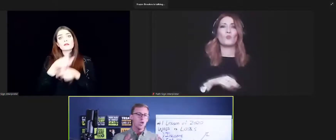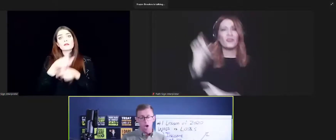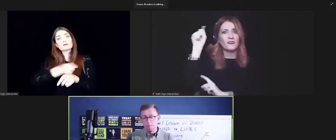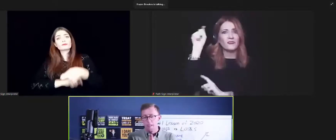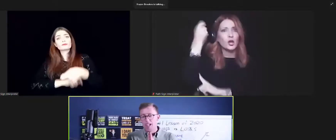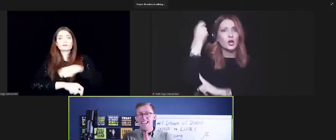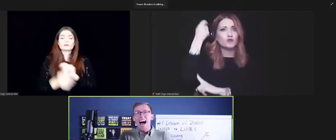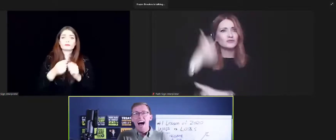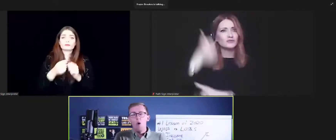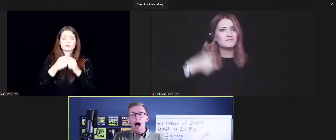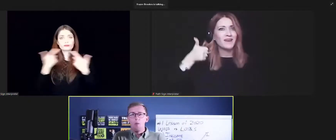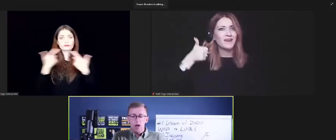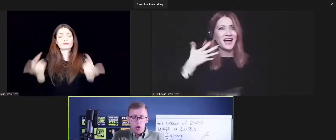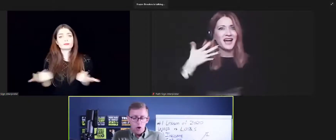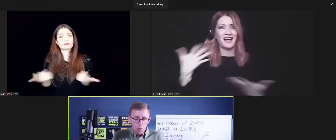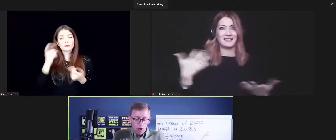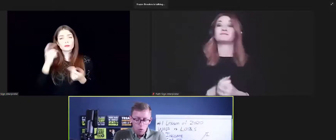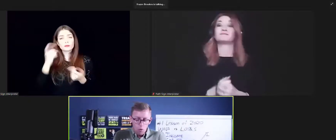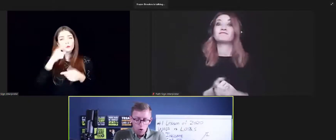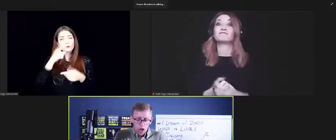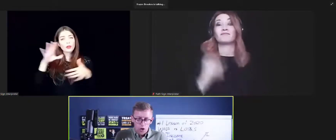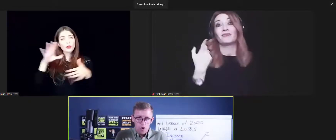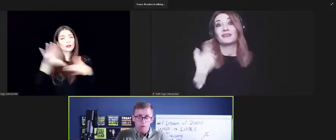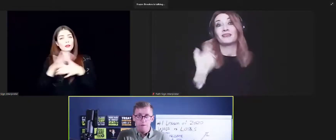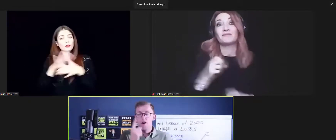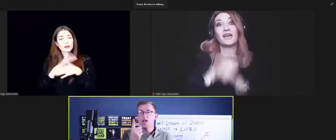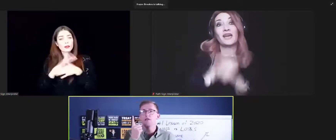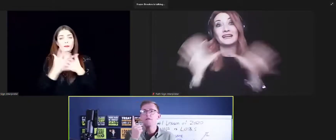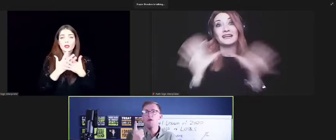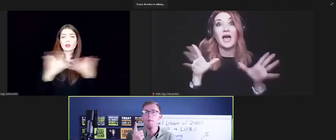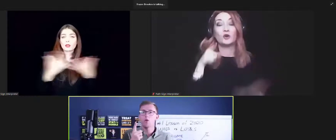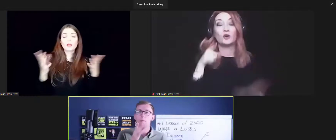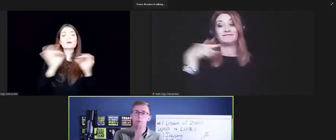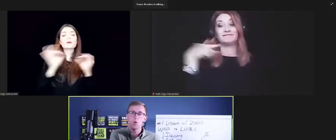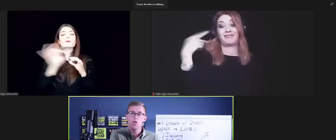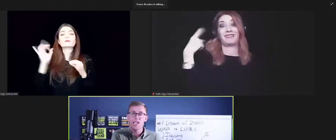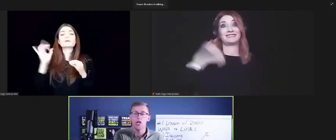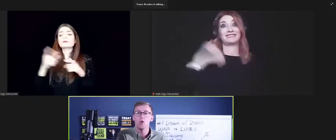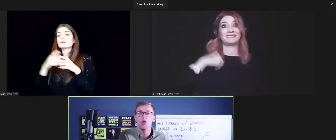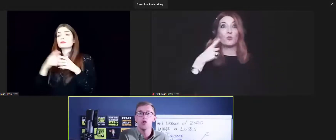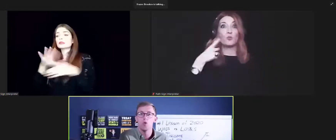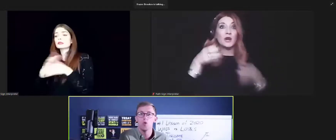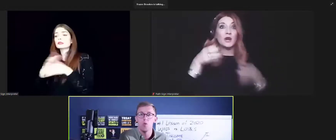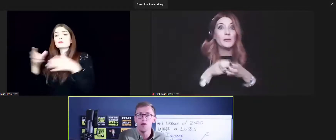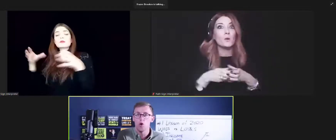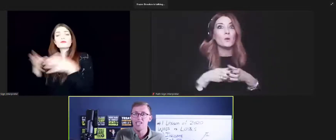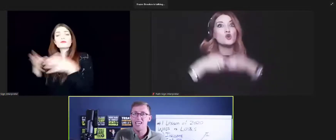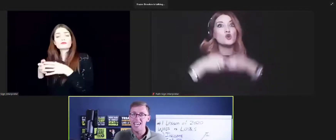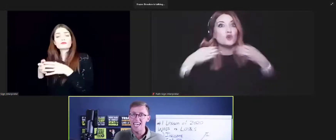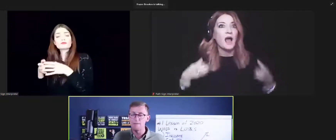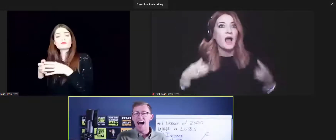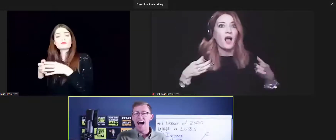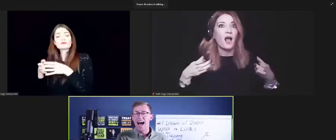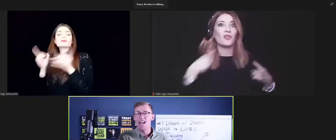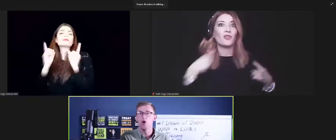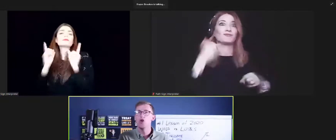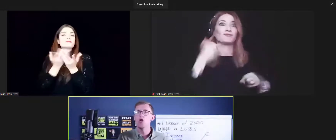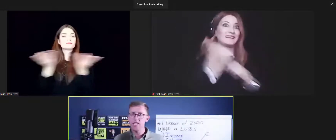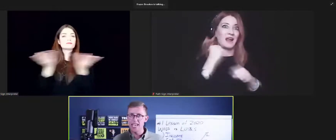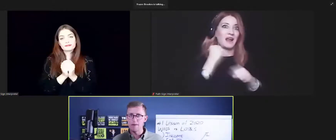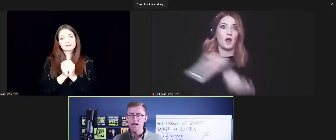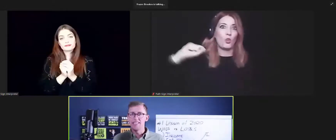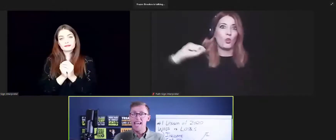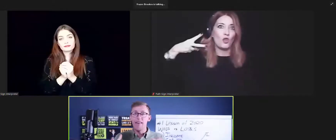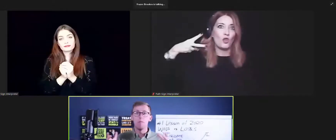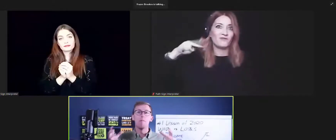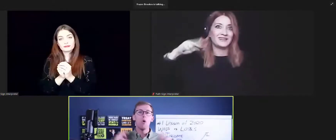So now I want to walk you through, first and foremost, a process that you can do with your team and your new team